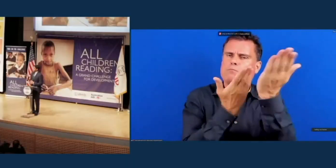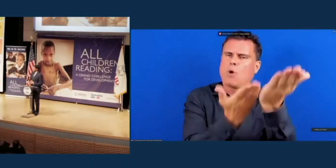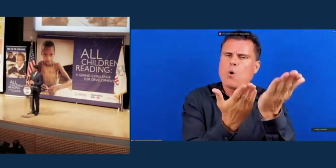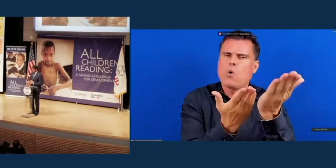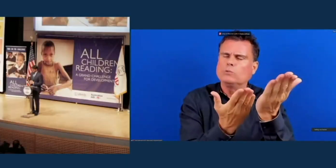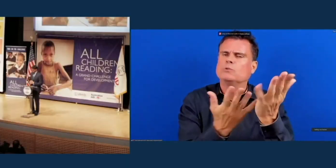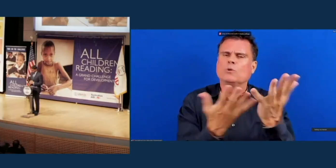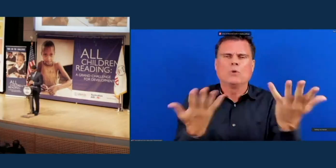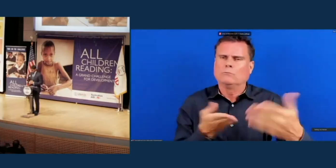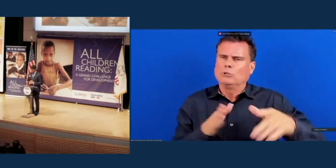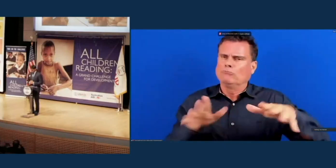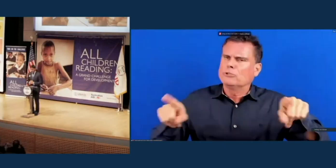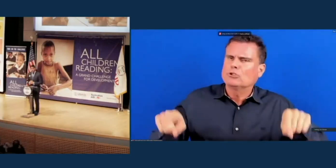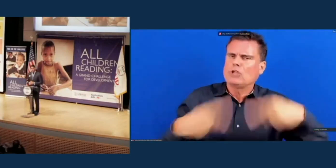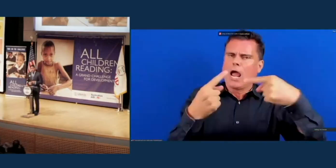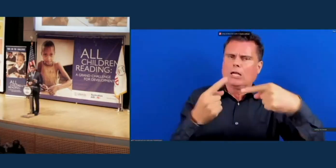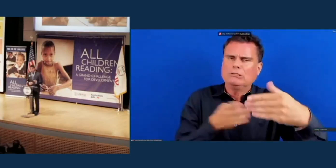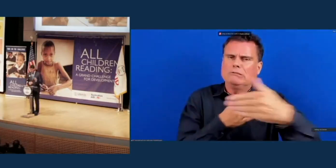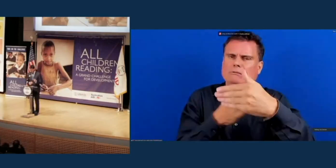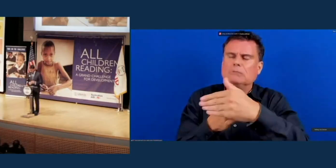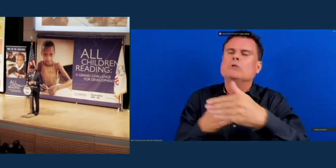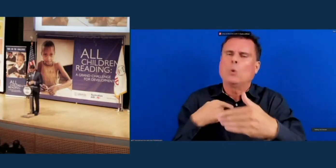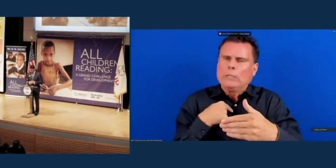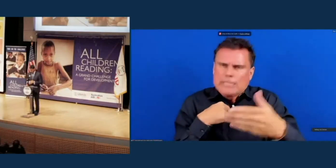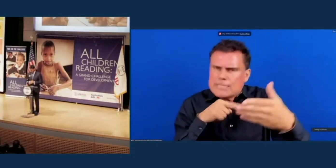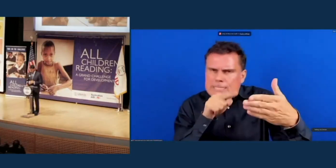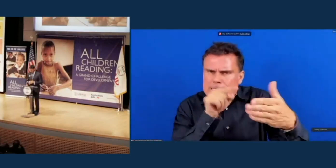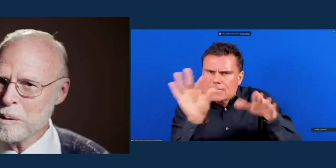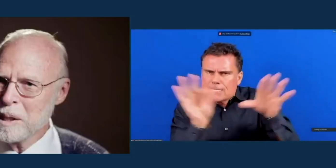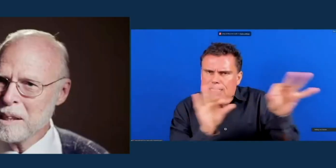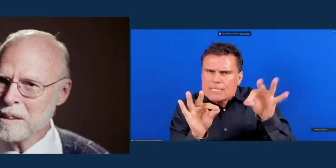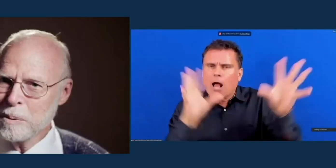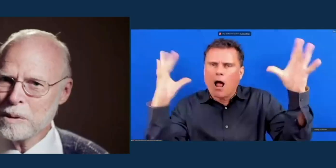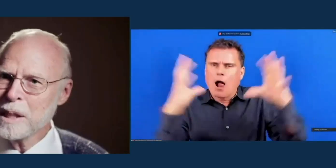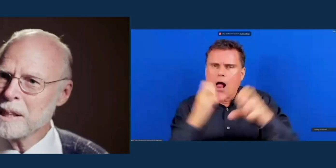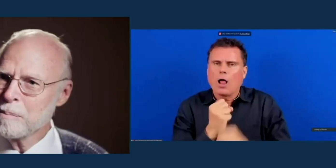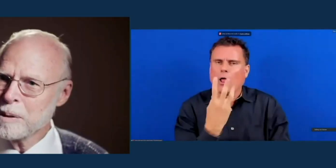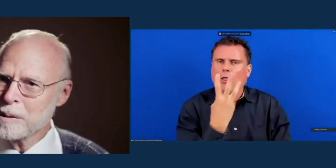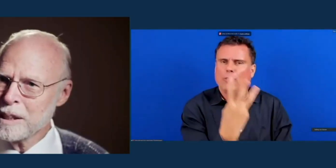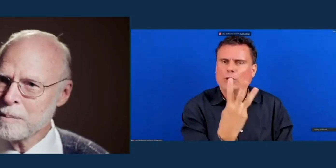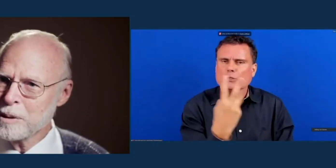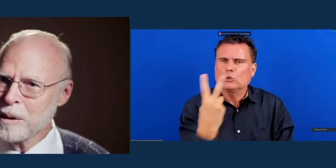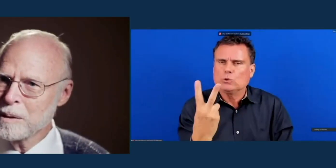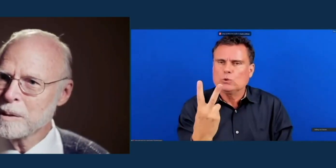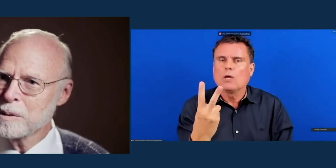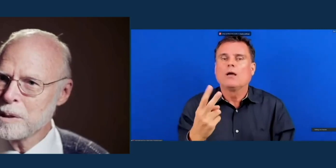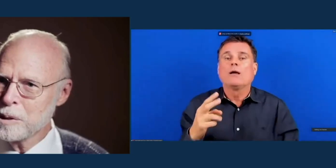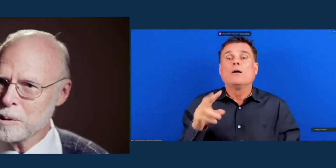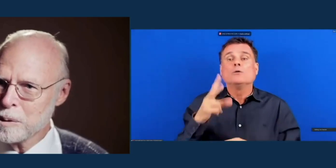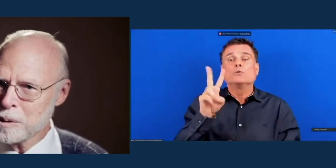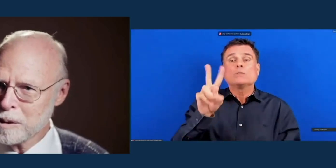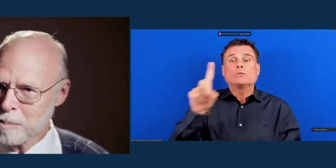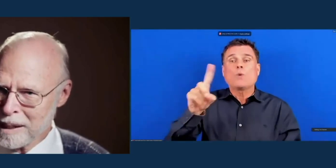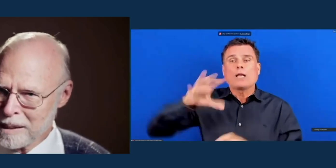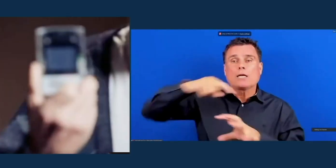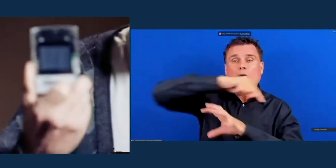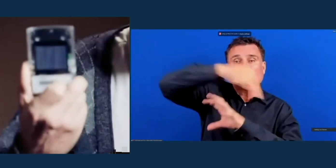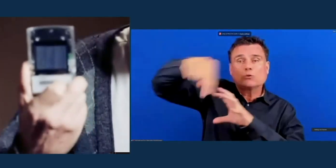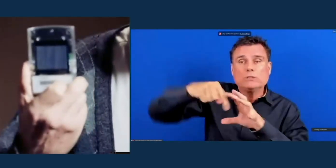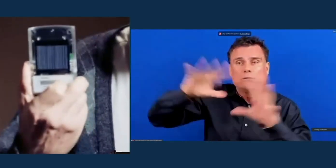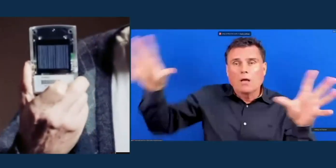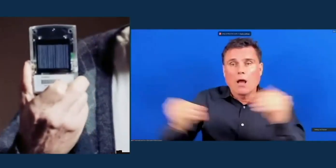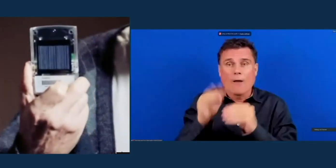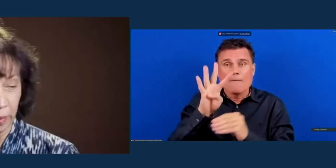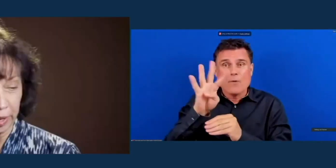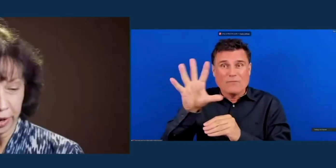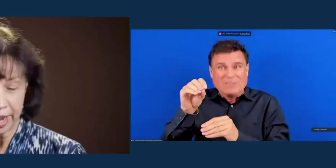32 award nominees from 21 countries. We're going to put training programs on little digital audio players like this